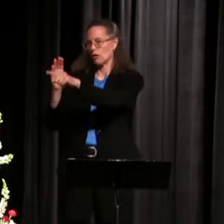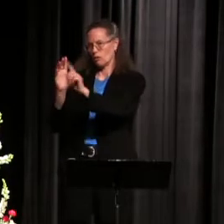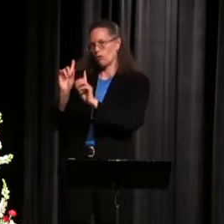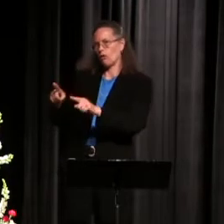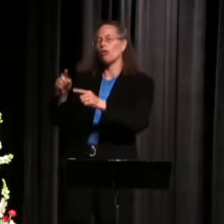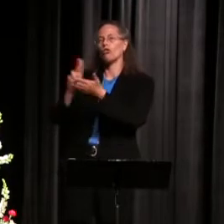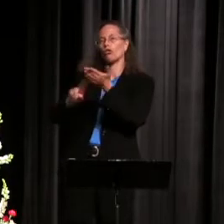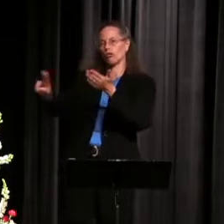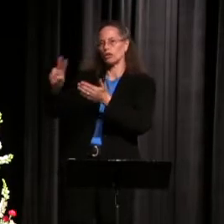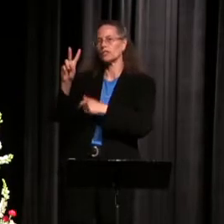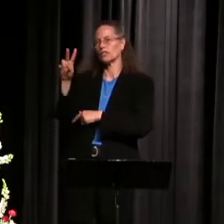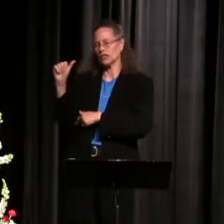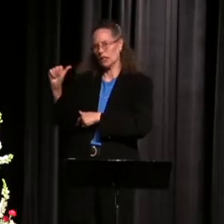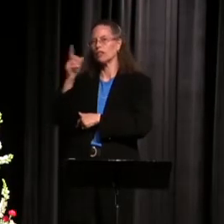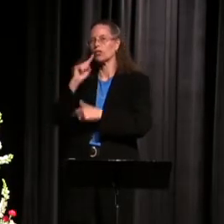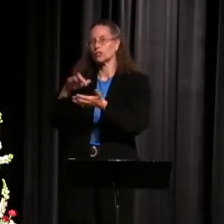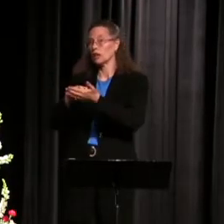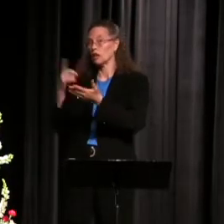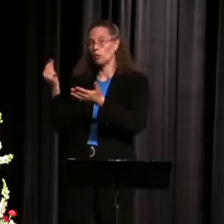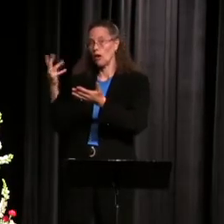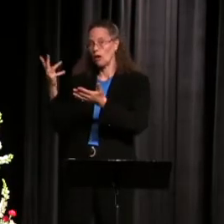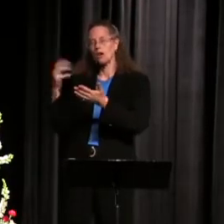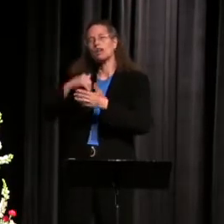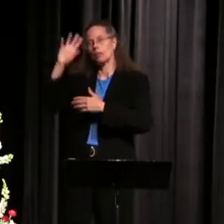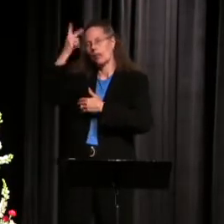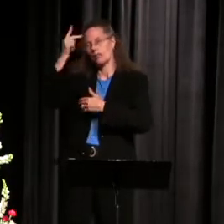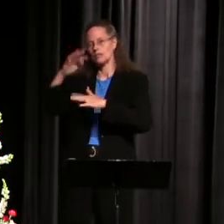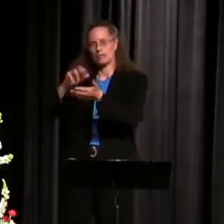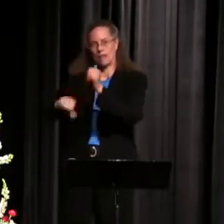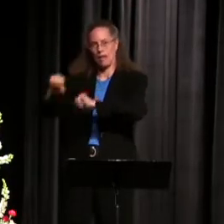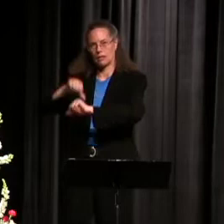political science. Morgan?